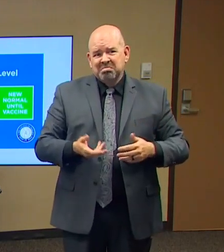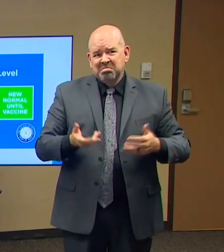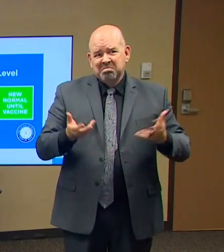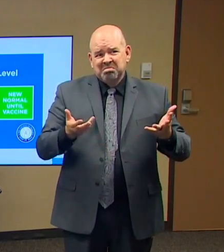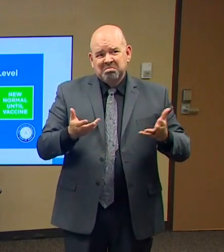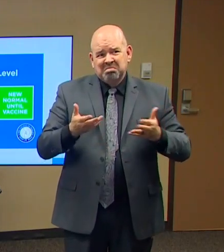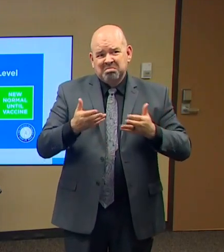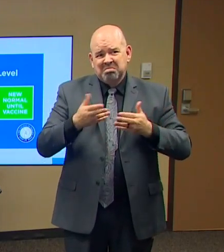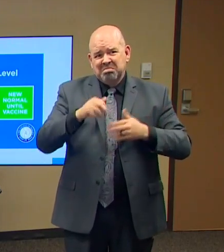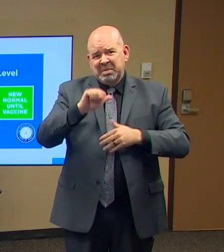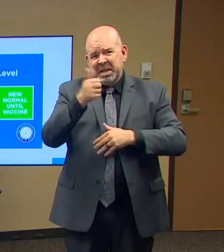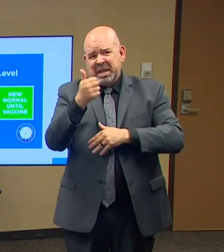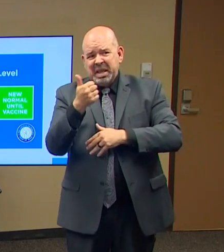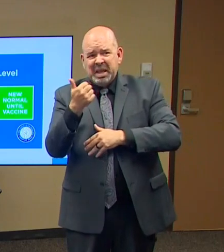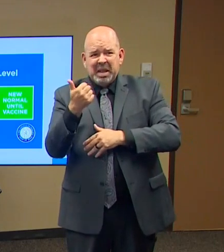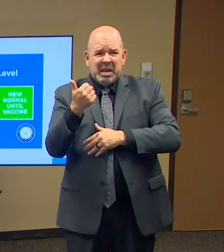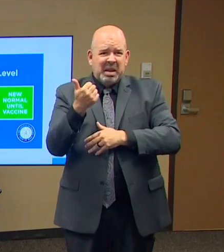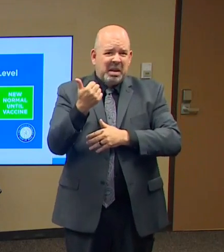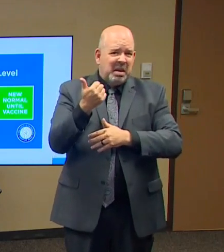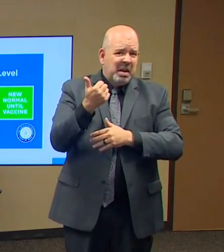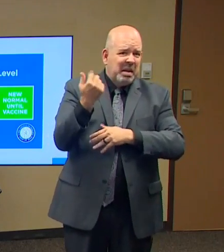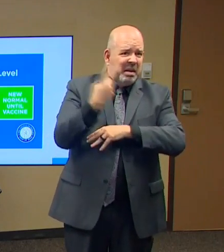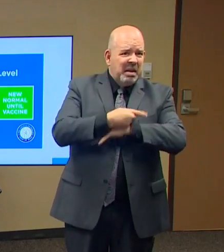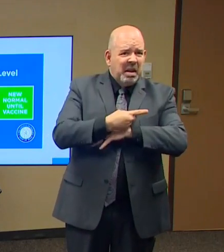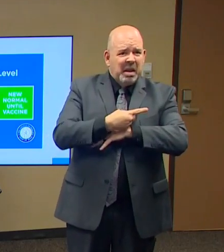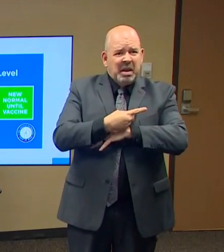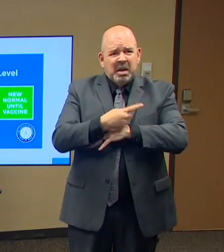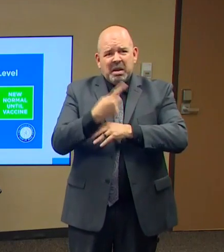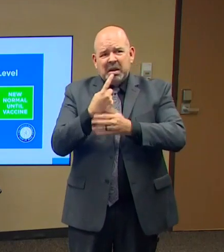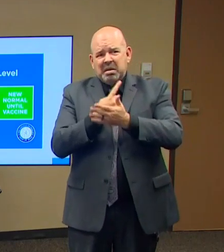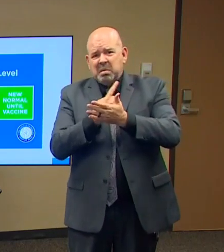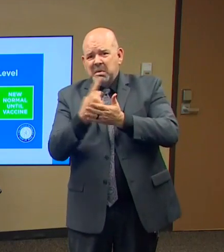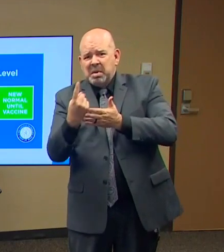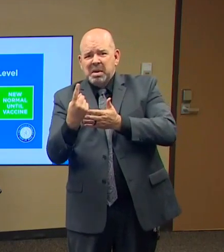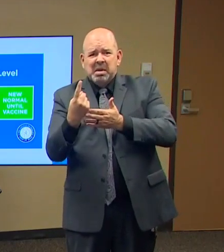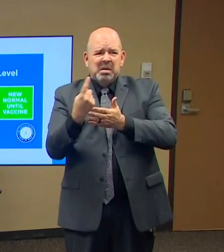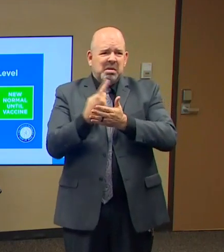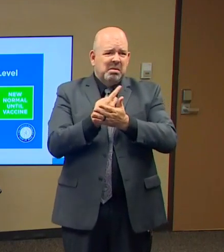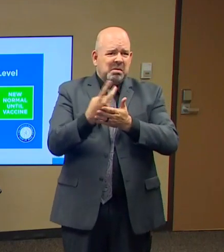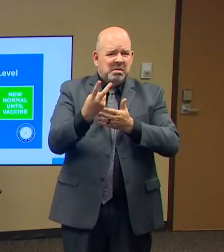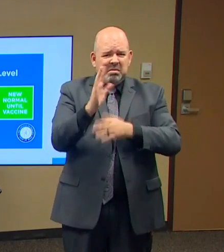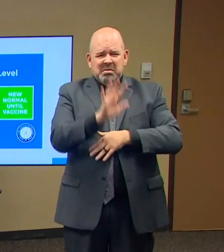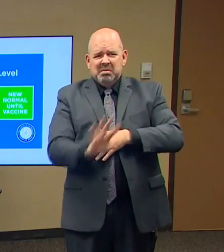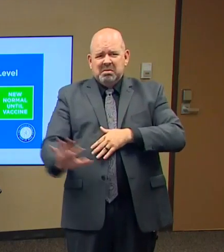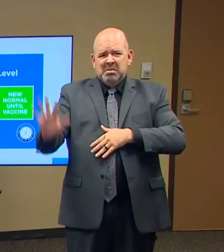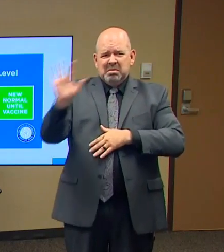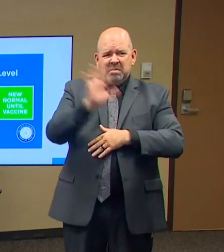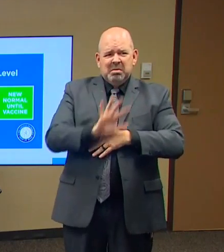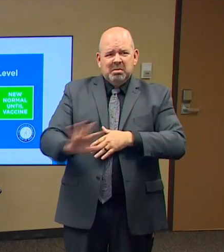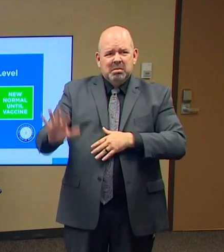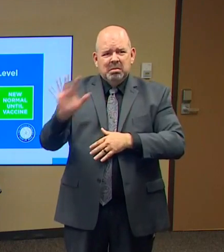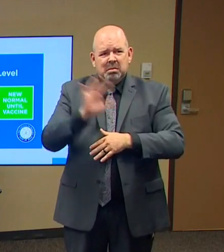weeks, into the third week. That's where we would maybe see some of these indicators.